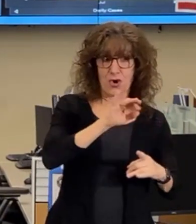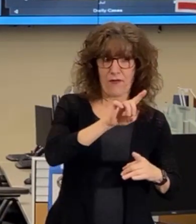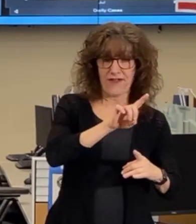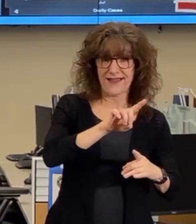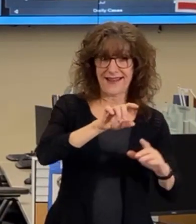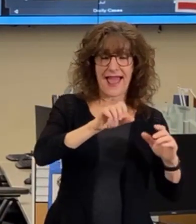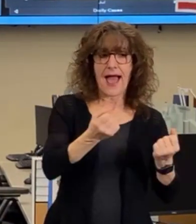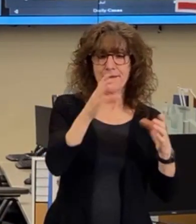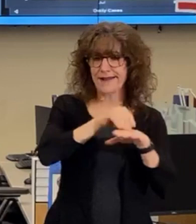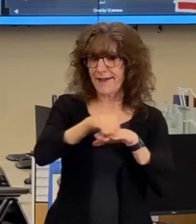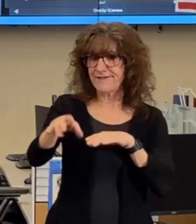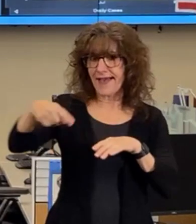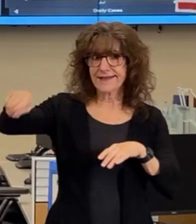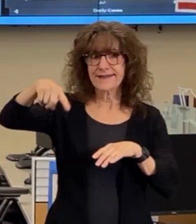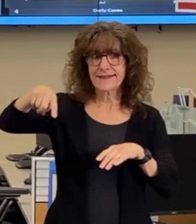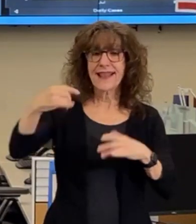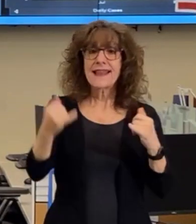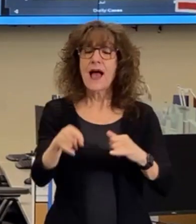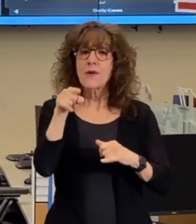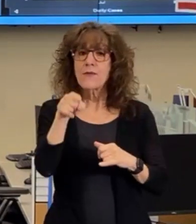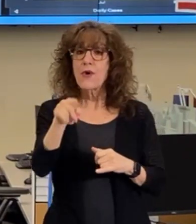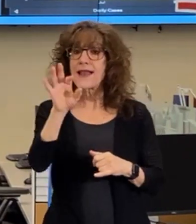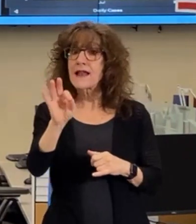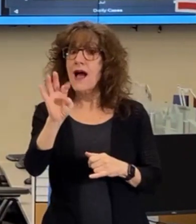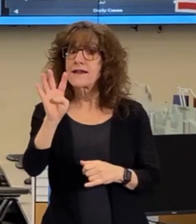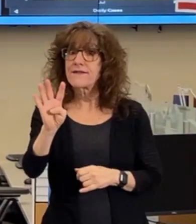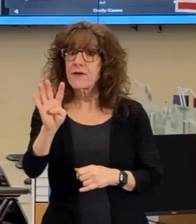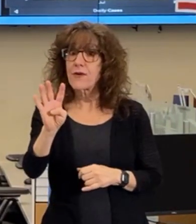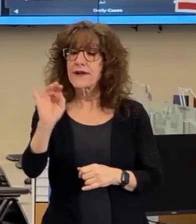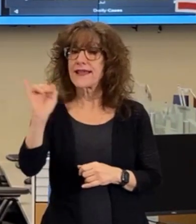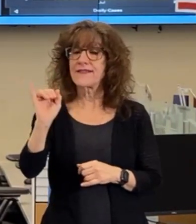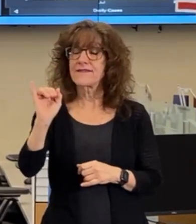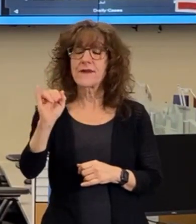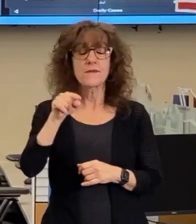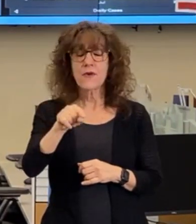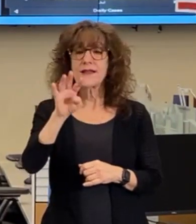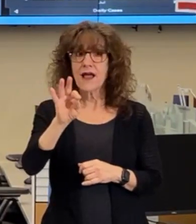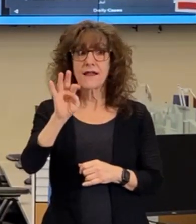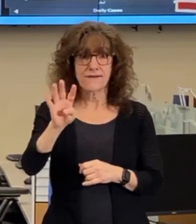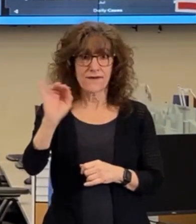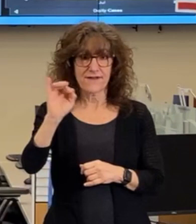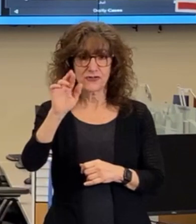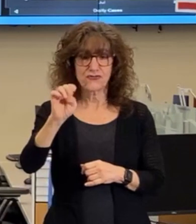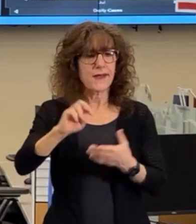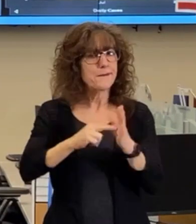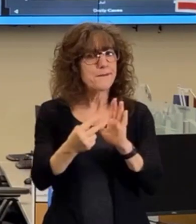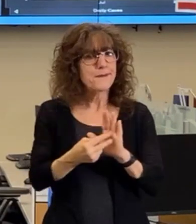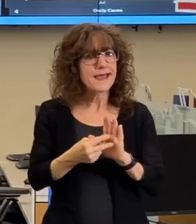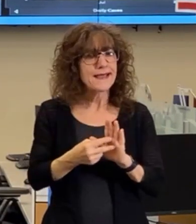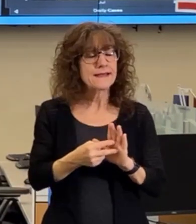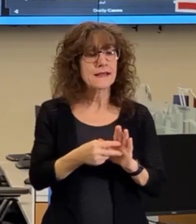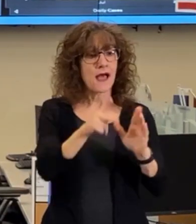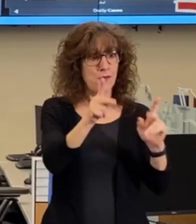COVID-19. We are now at 0.94 infection rate,